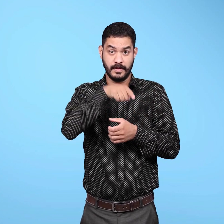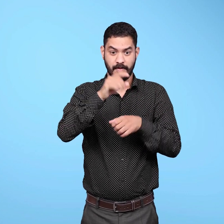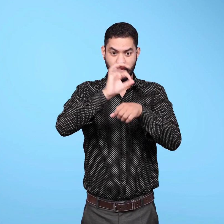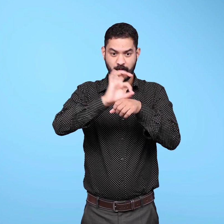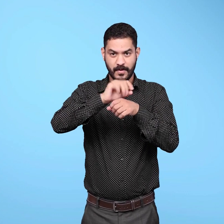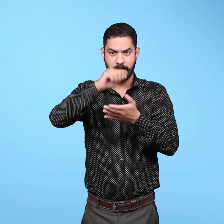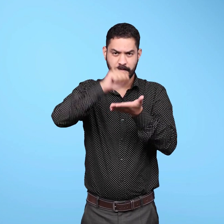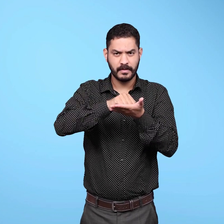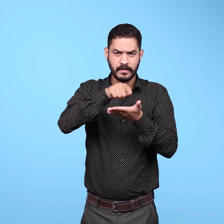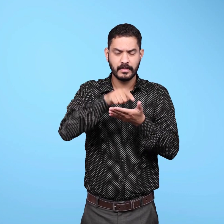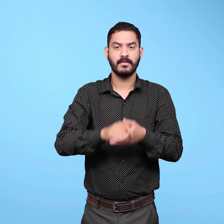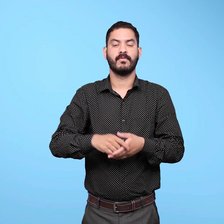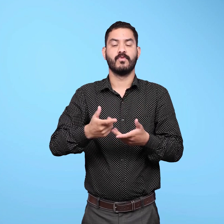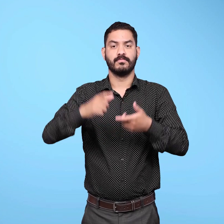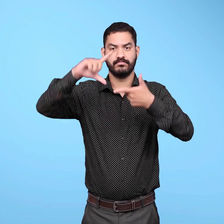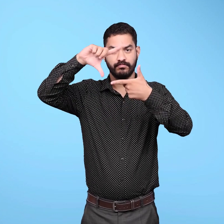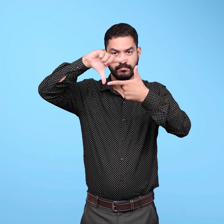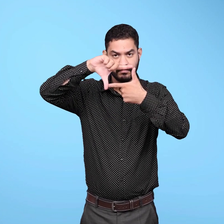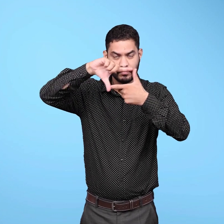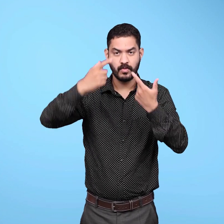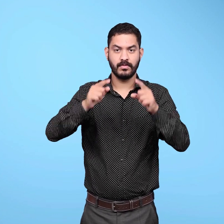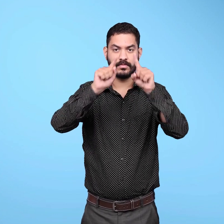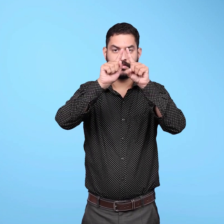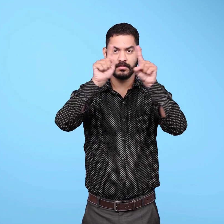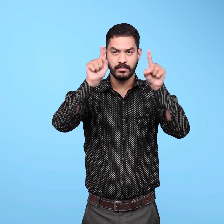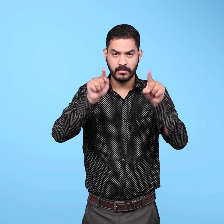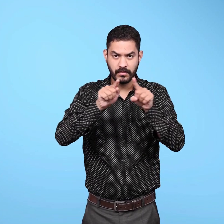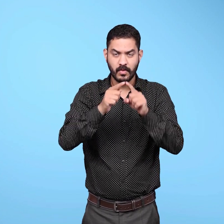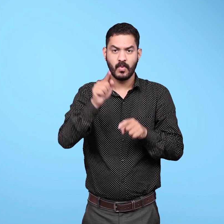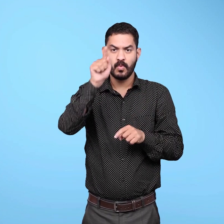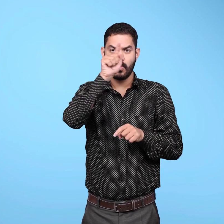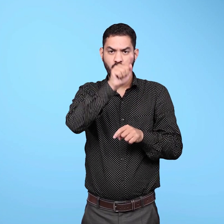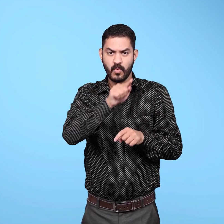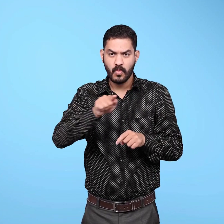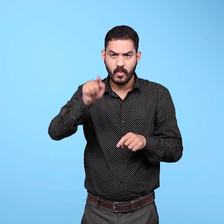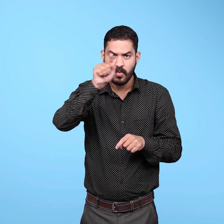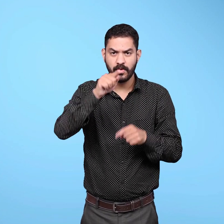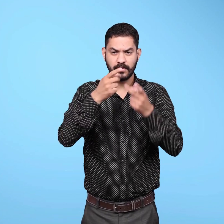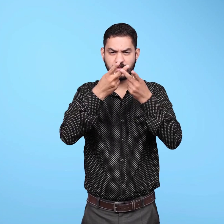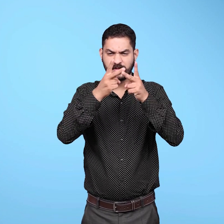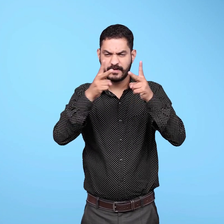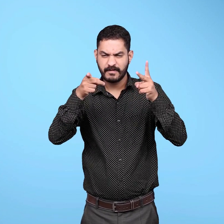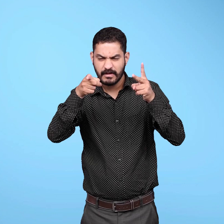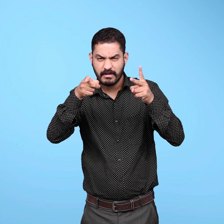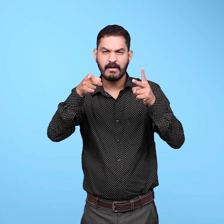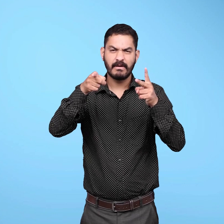Punch-marked coins were generally rectangular or sometimes square or round in shape,